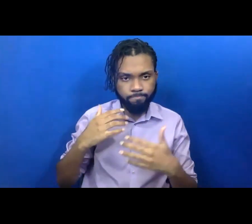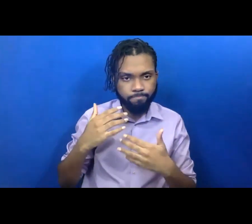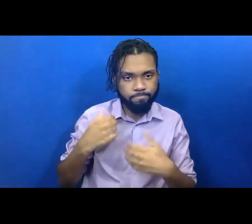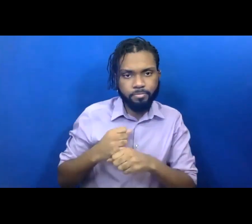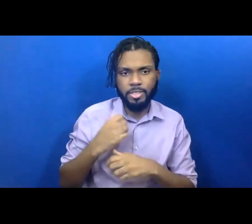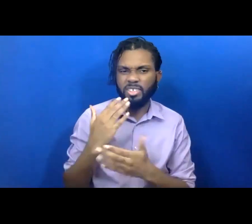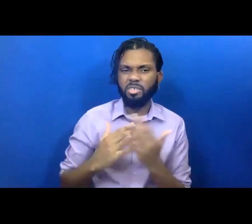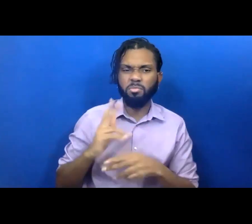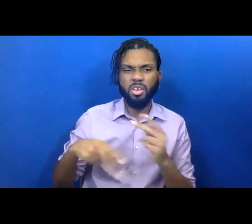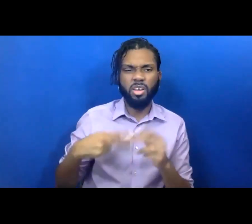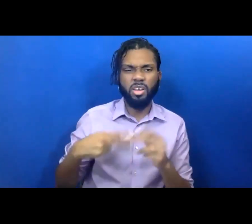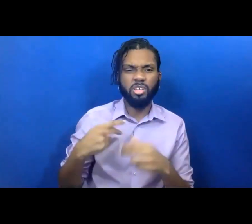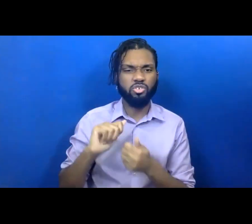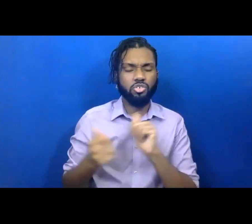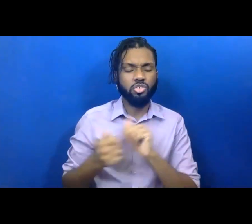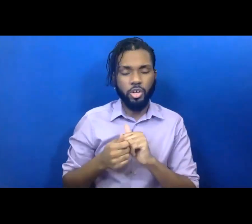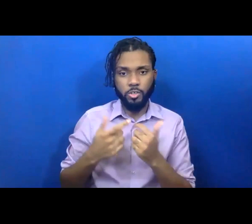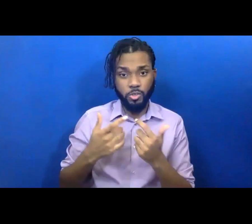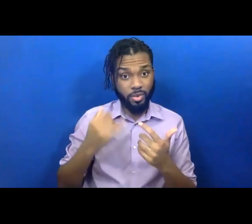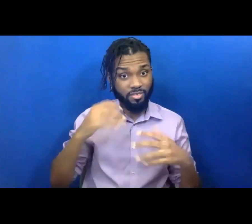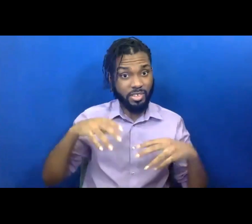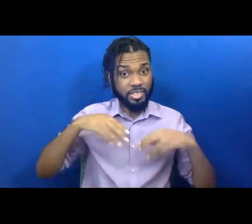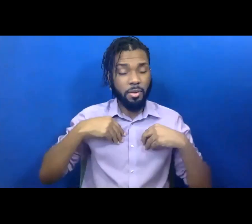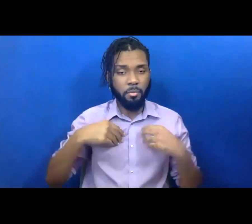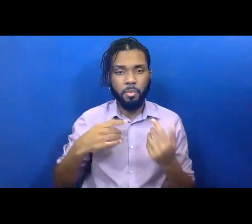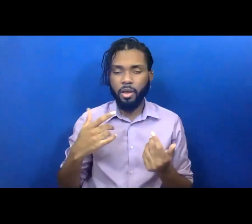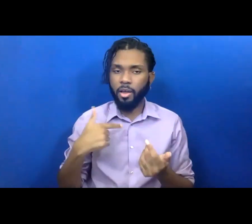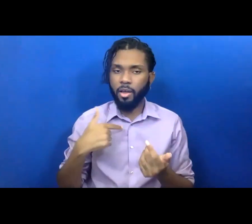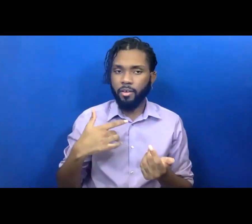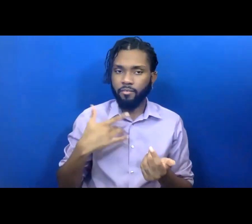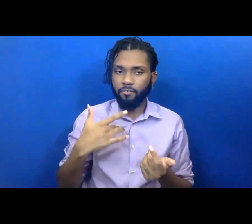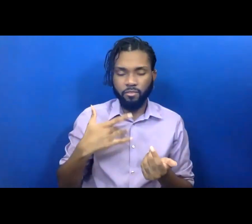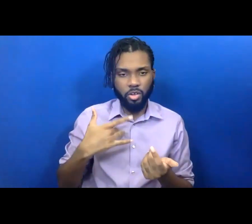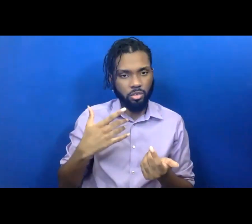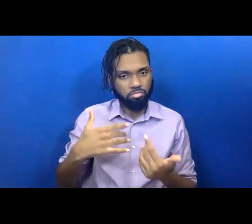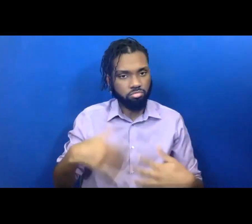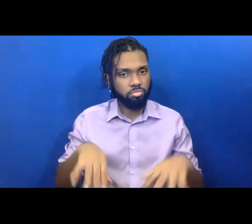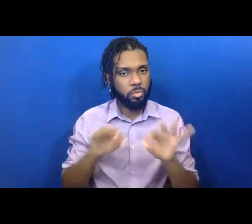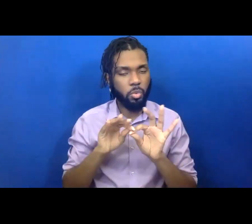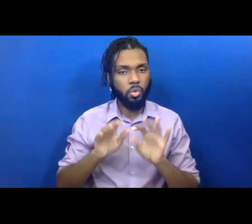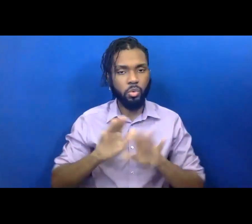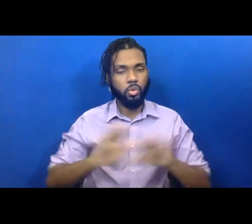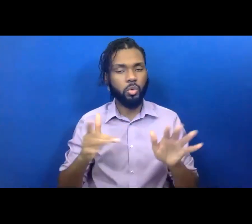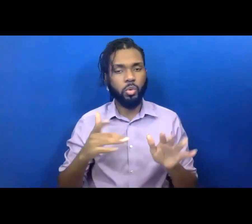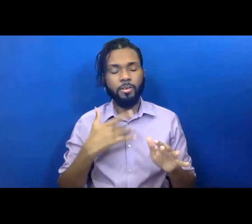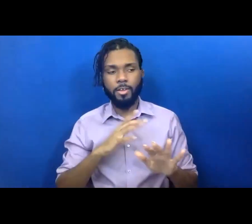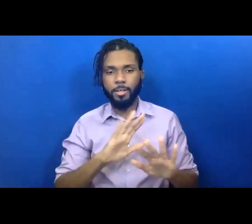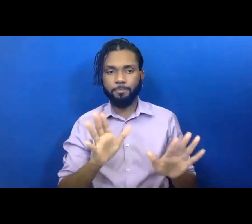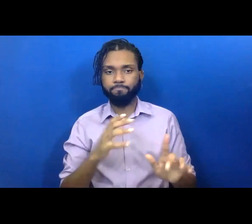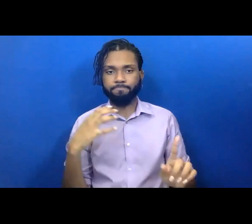some kind of ownership of that is one of the things that I think I would really want to stress, not pushing it off to somebody